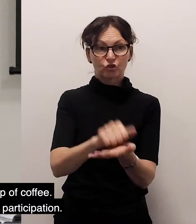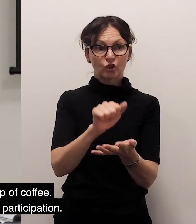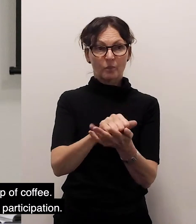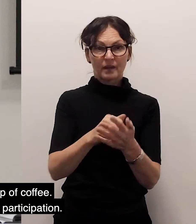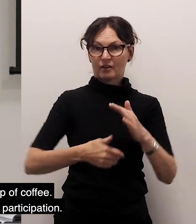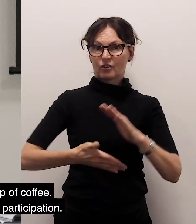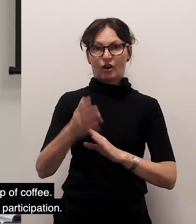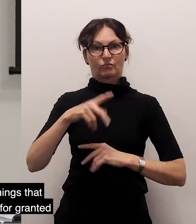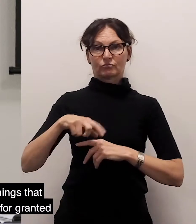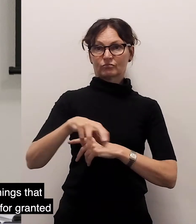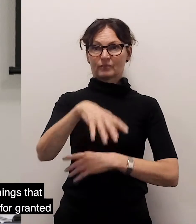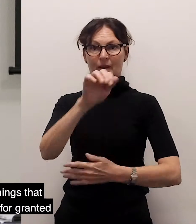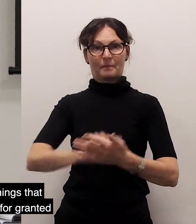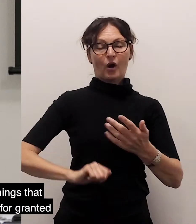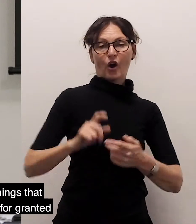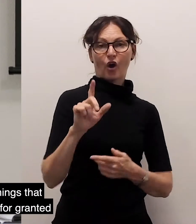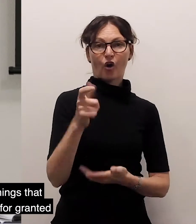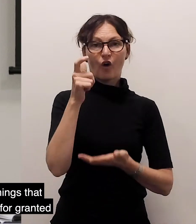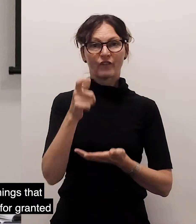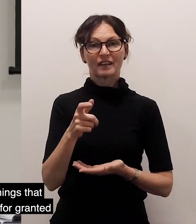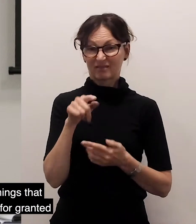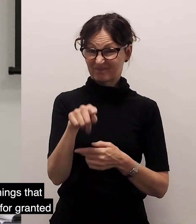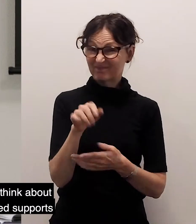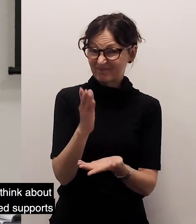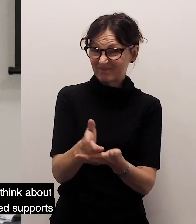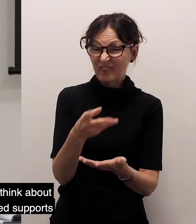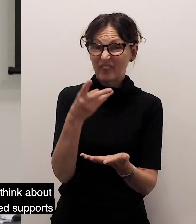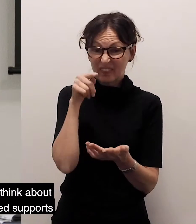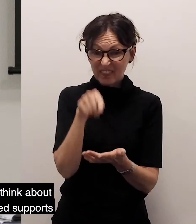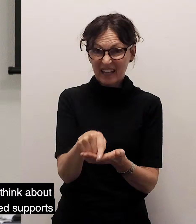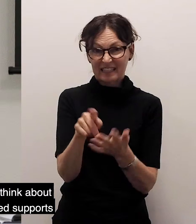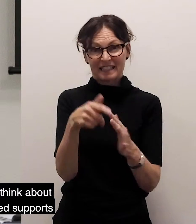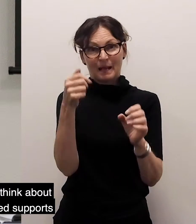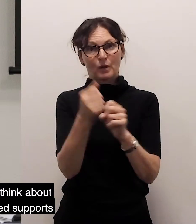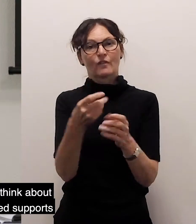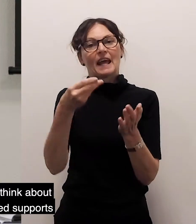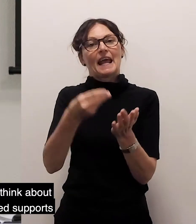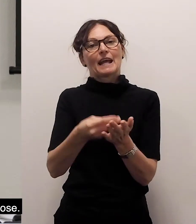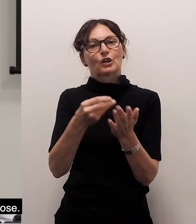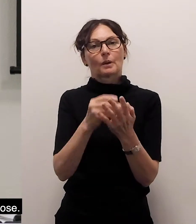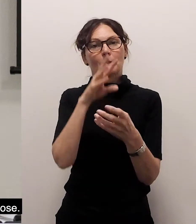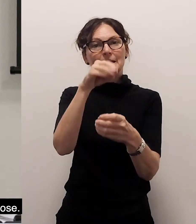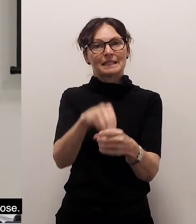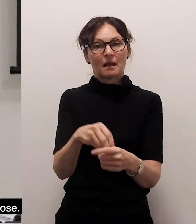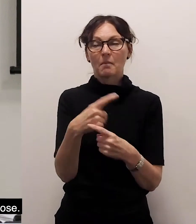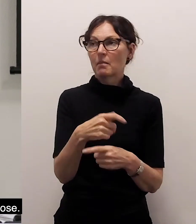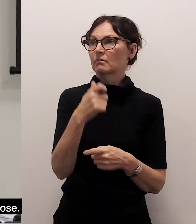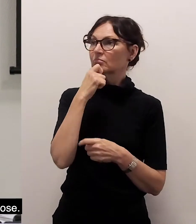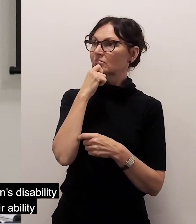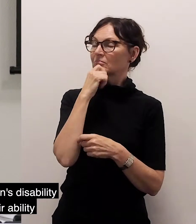economic participation. These are things that you may take for granted and not really think about if you don't need supports to do